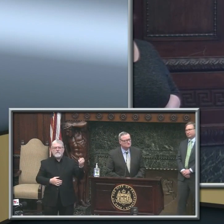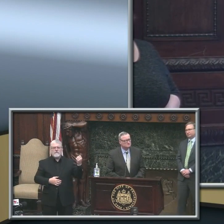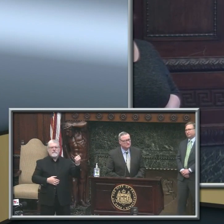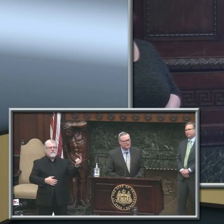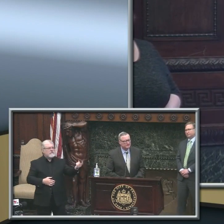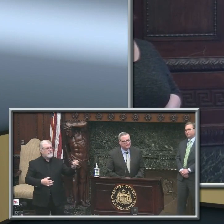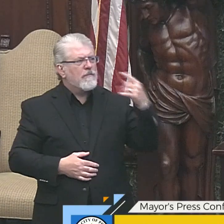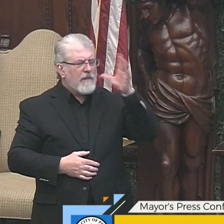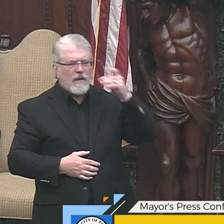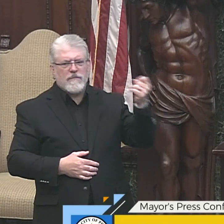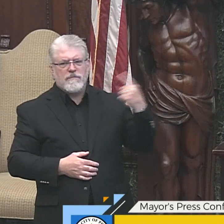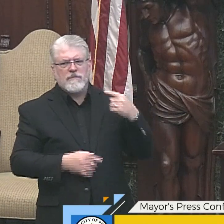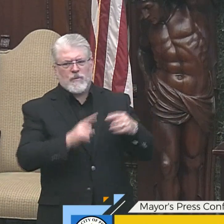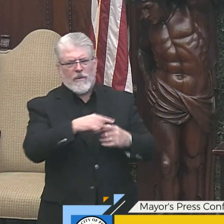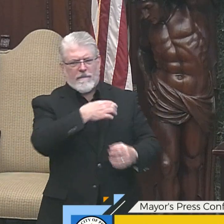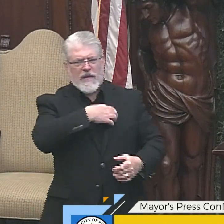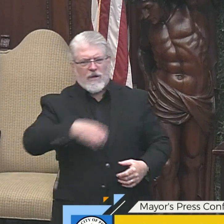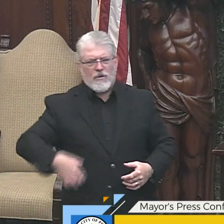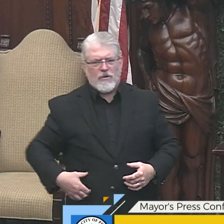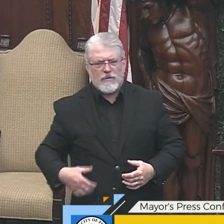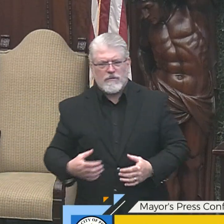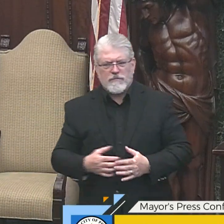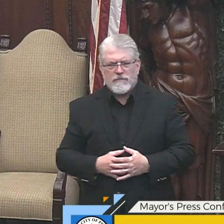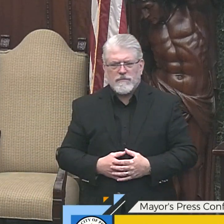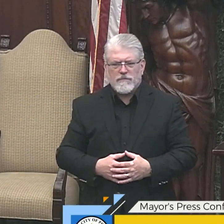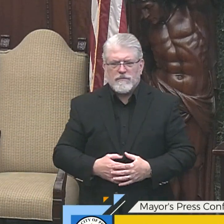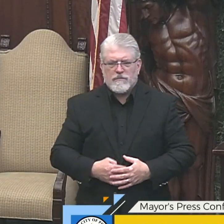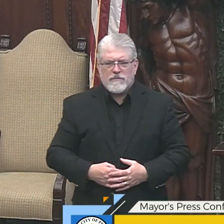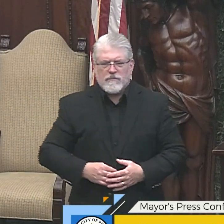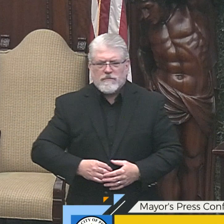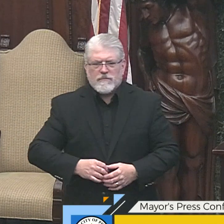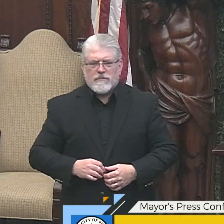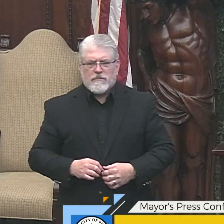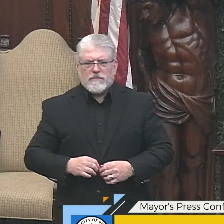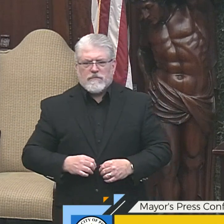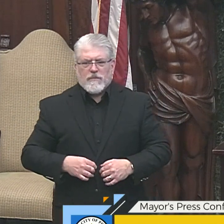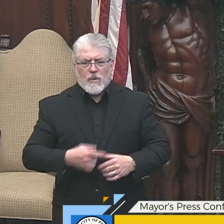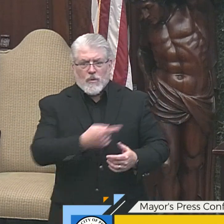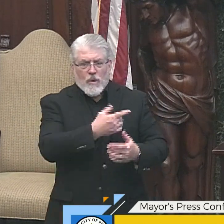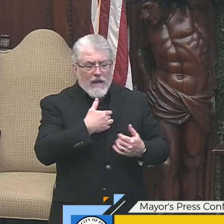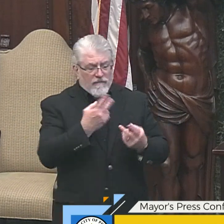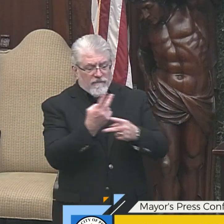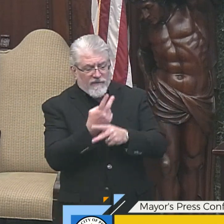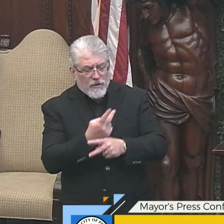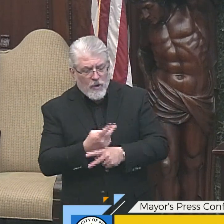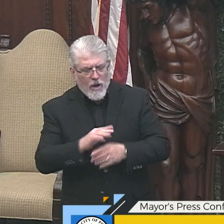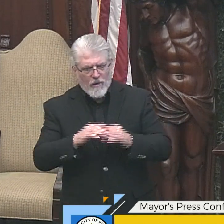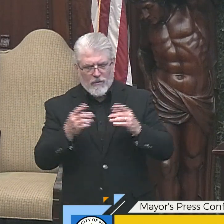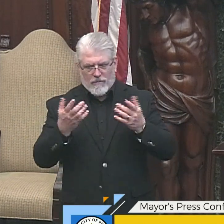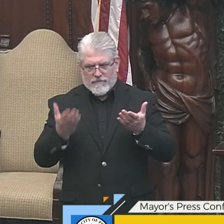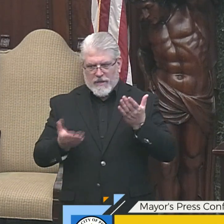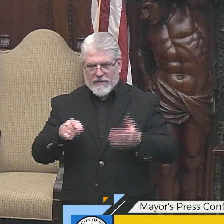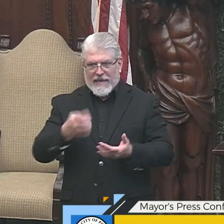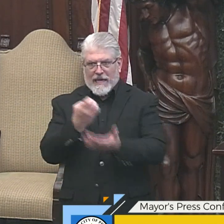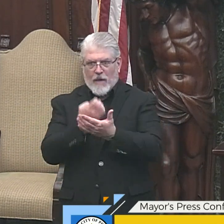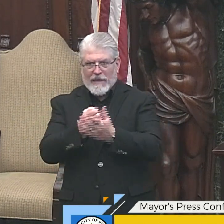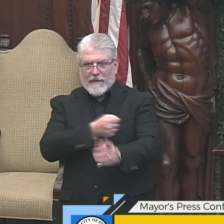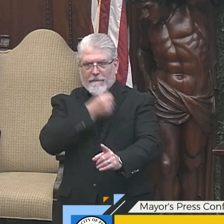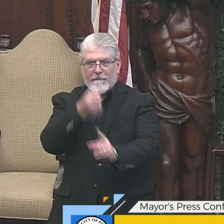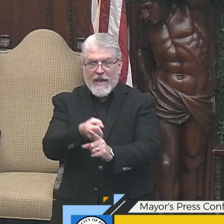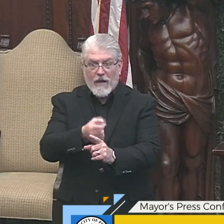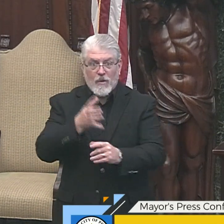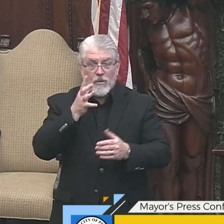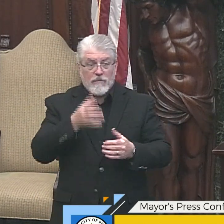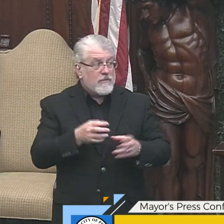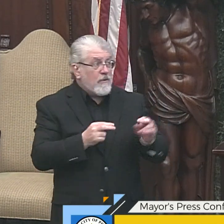these measures? No. I mean, it's devastating. How long is it going to? I mean, how long is it going to last? We've done 2-week chunks. Could be 4